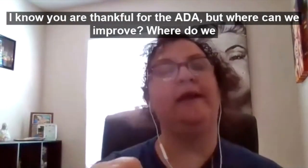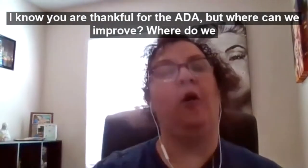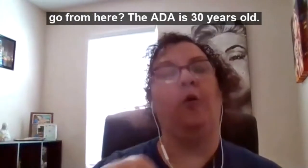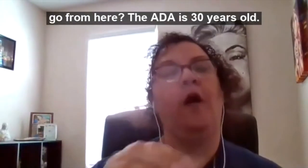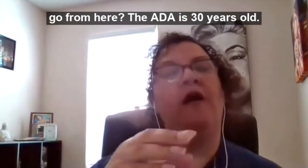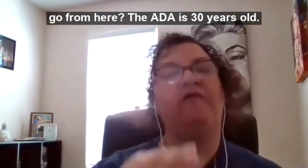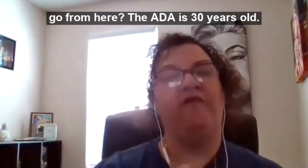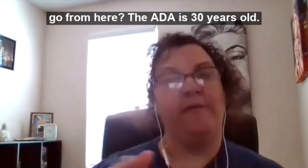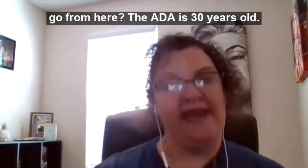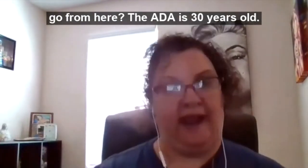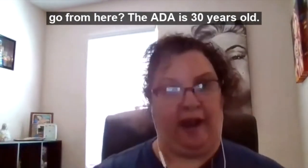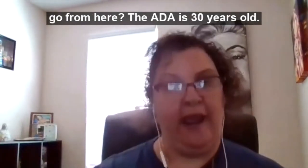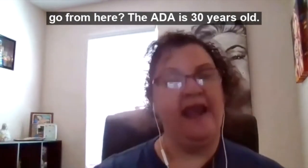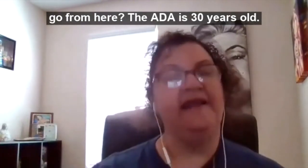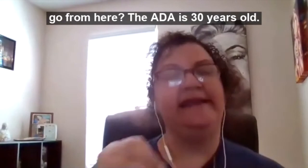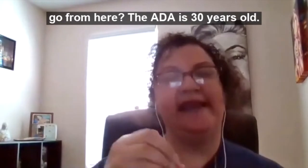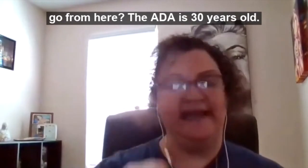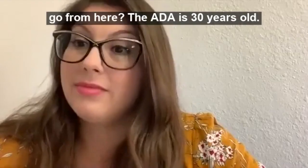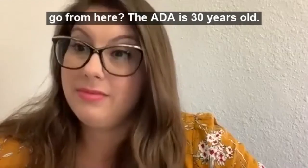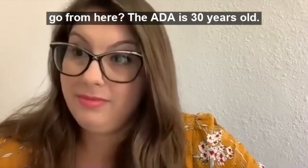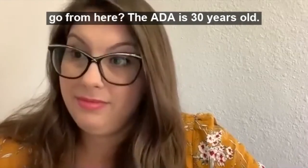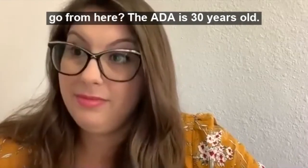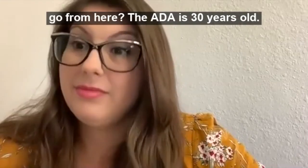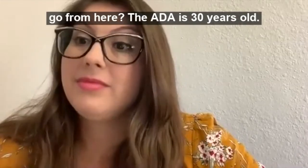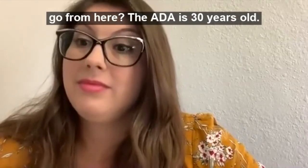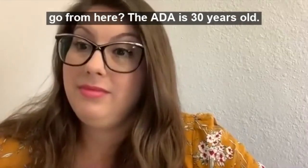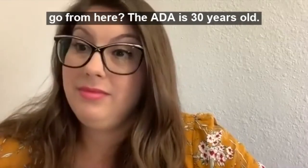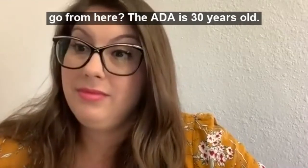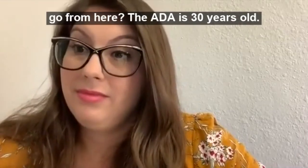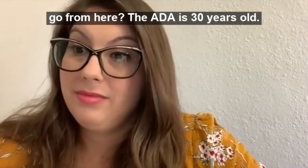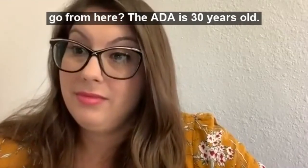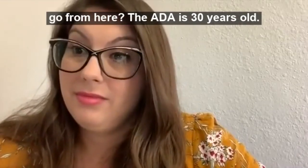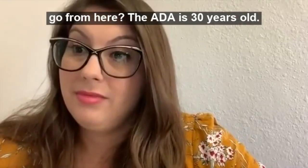go from here? The ADA is 30 years old,